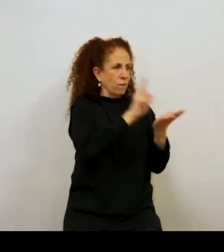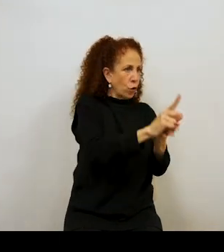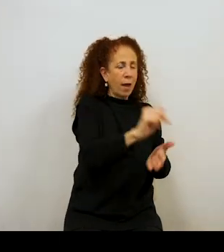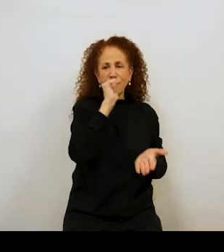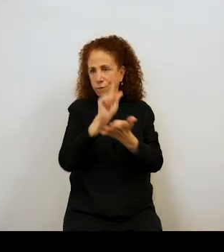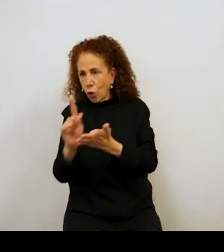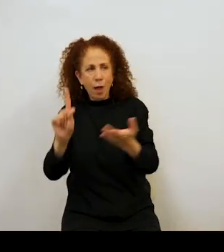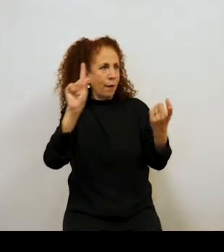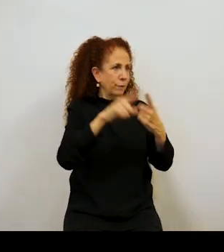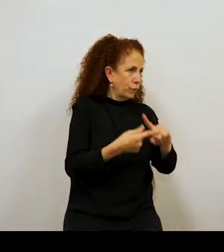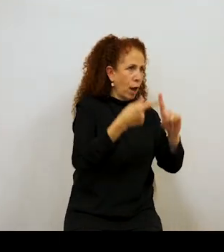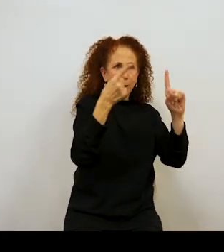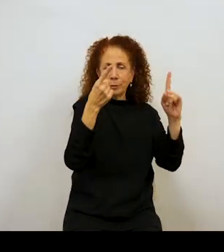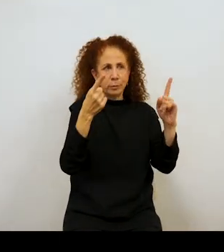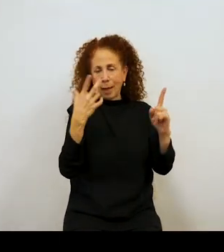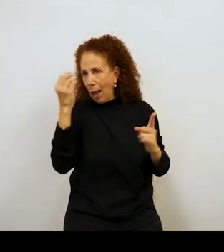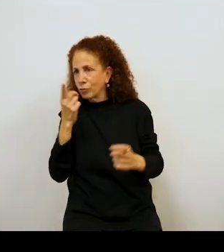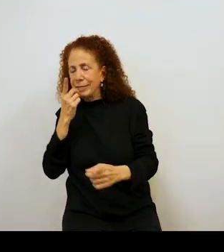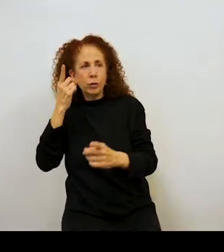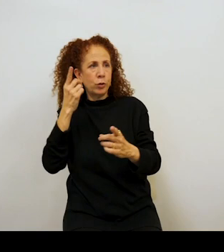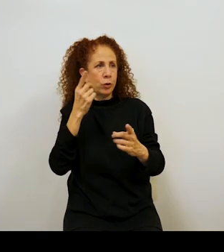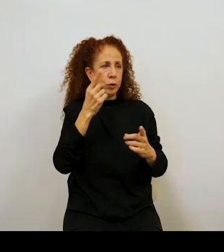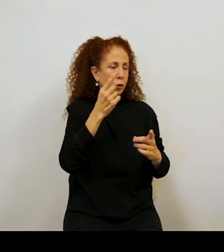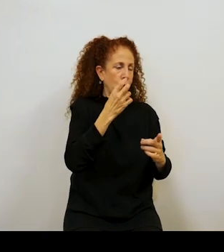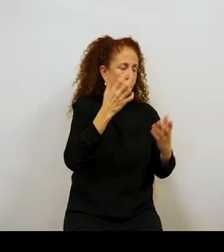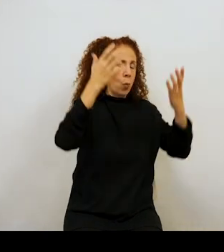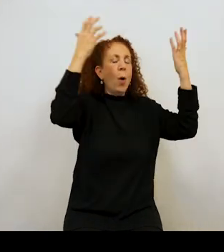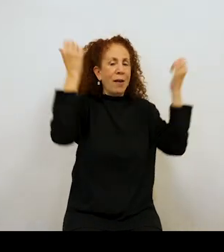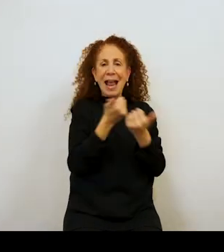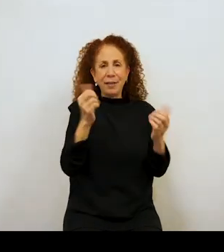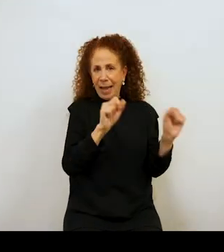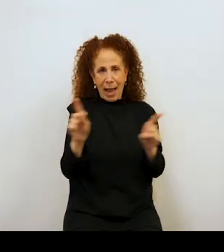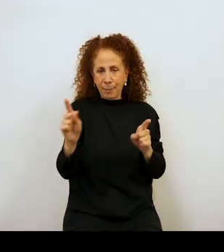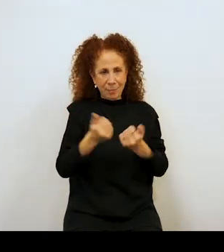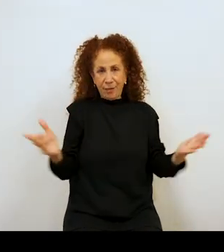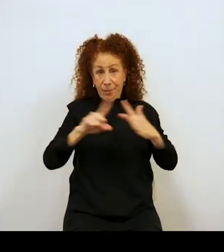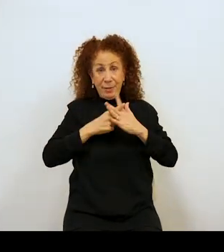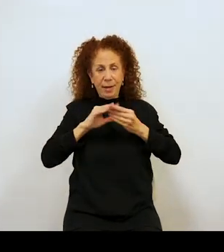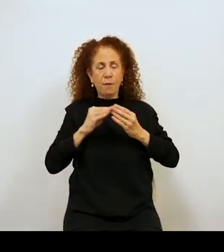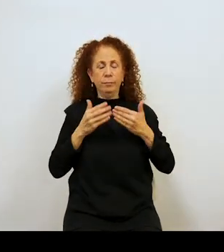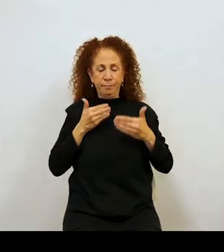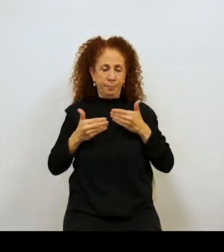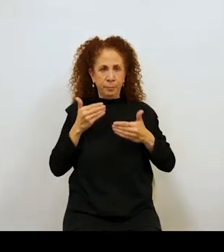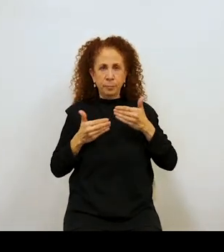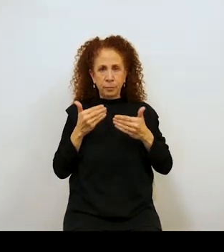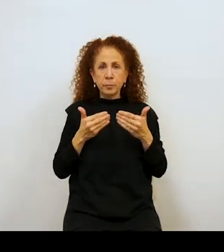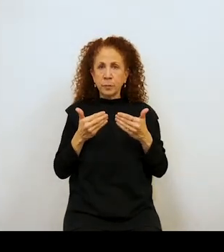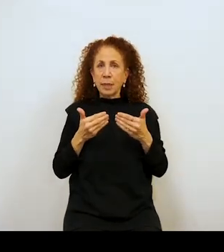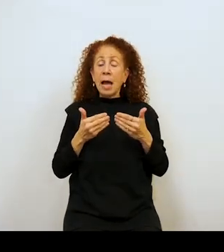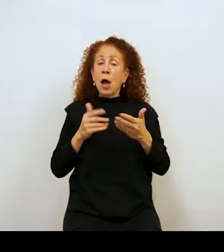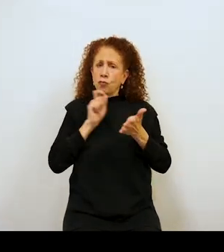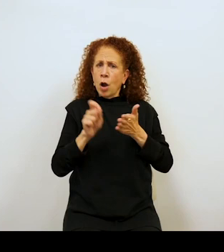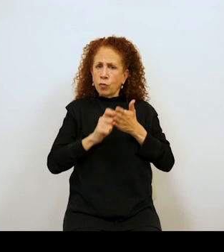stay friends, they can go for dinner together, they can go scuba, whatever. Mm-hmm. Anything can happen at the beginning of a novel. The closer you get